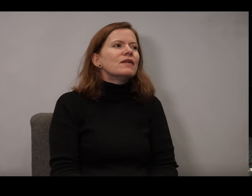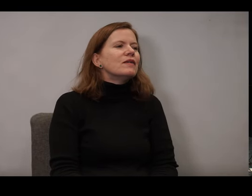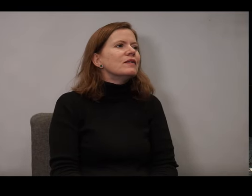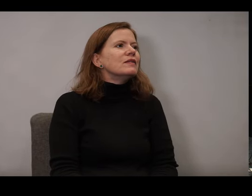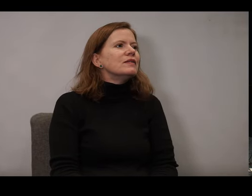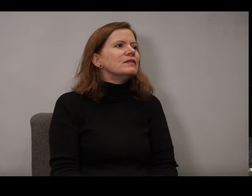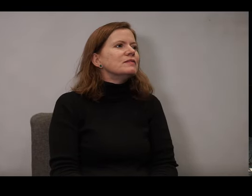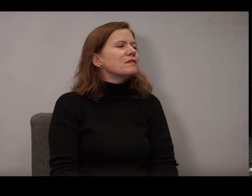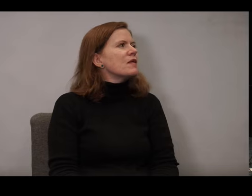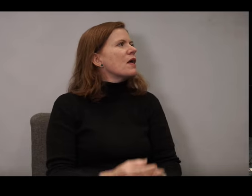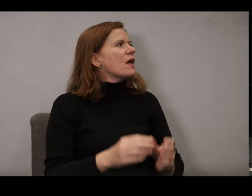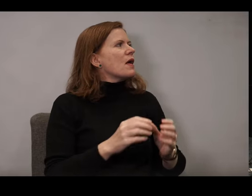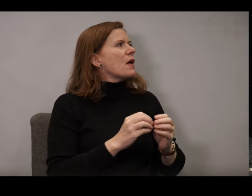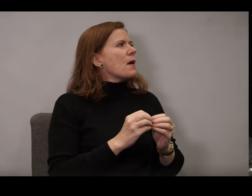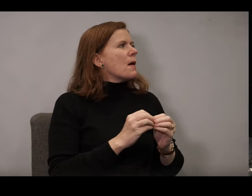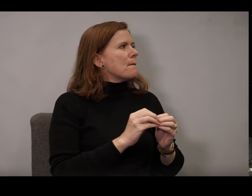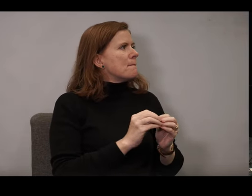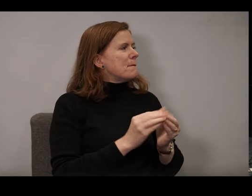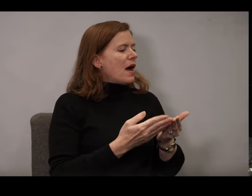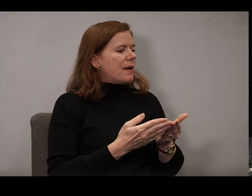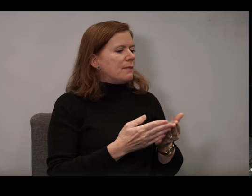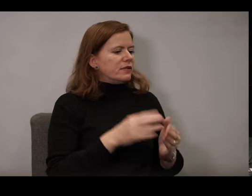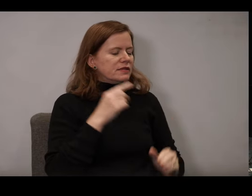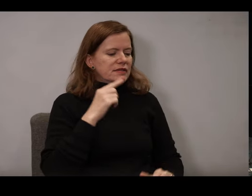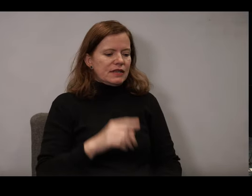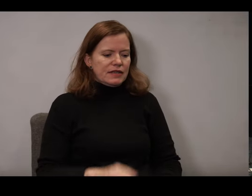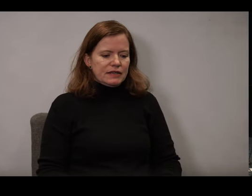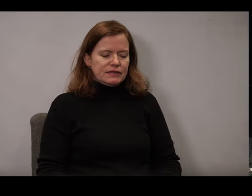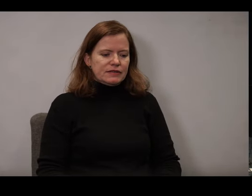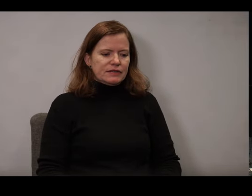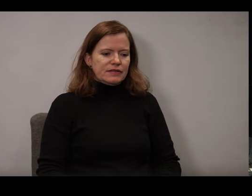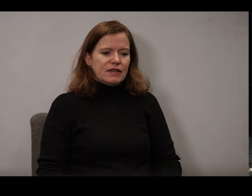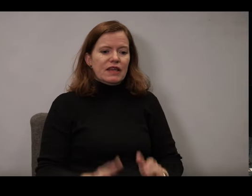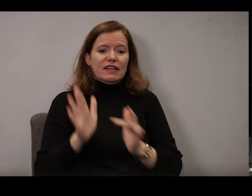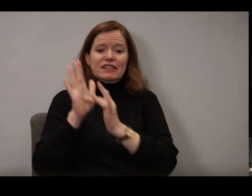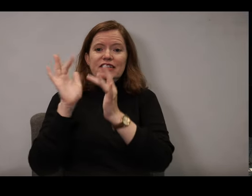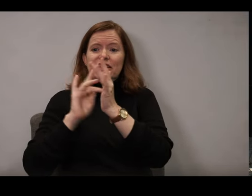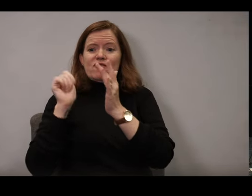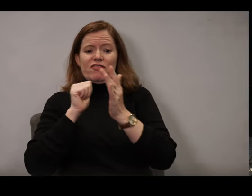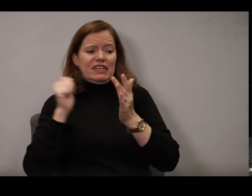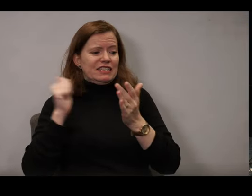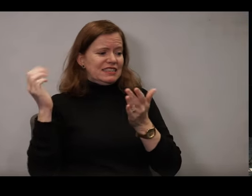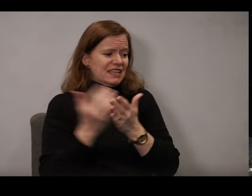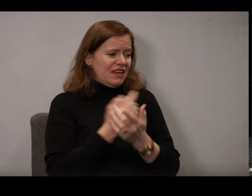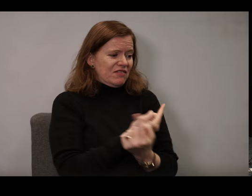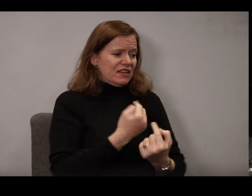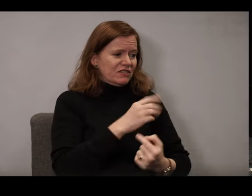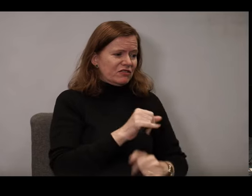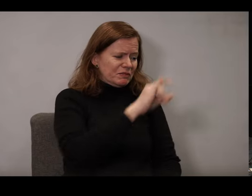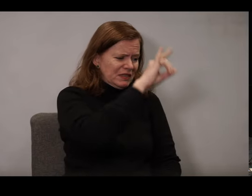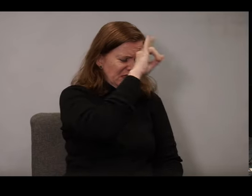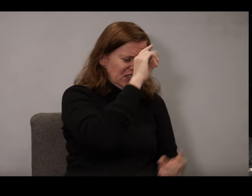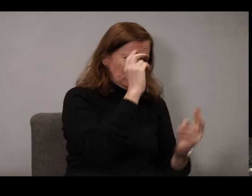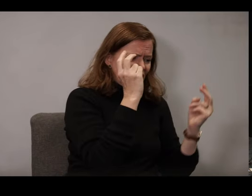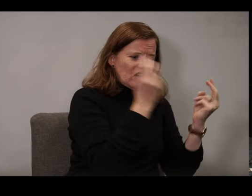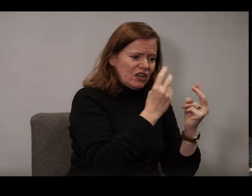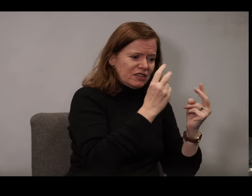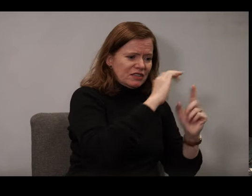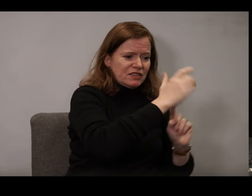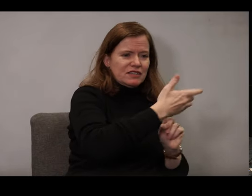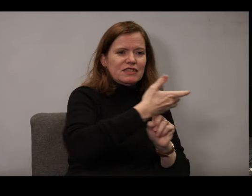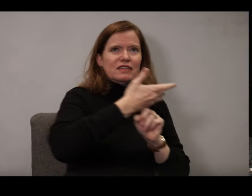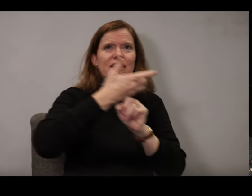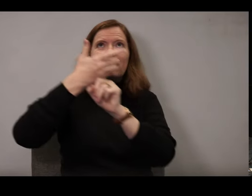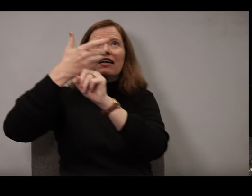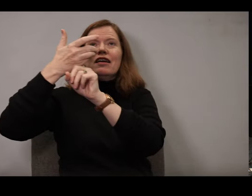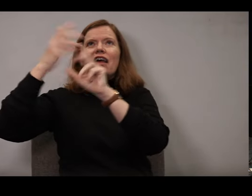To the Colossians, he says this: "For he has rescued us from the dominion of darkness and brought us into the